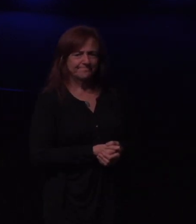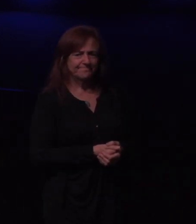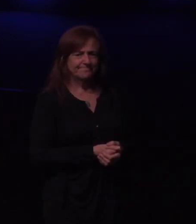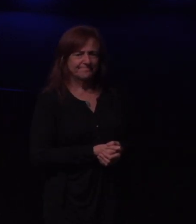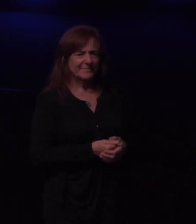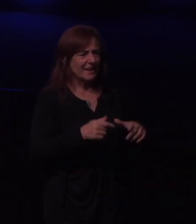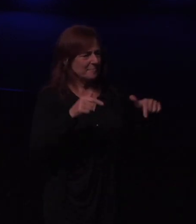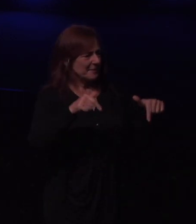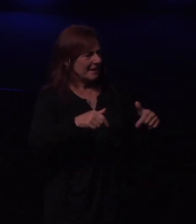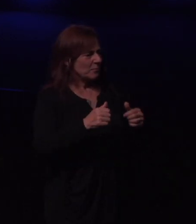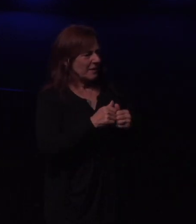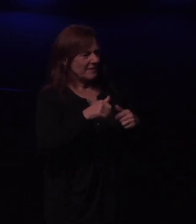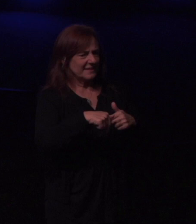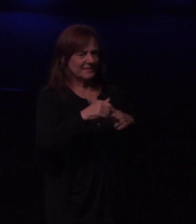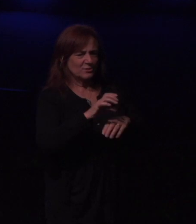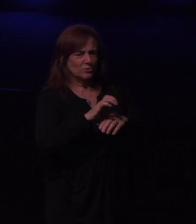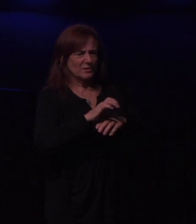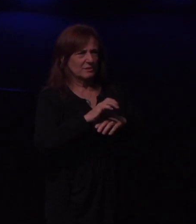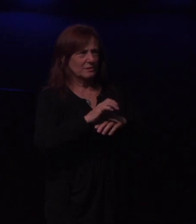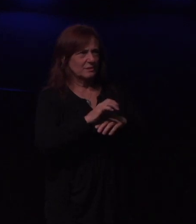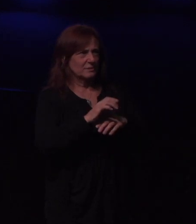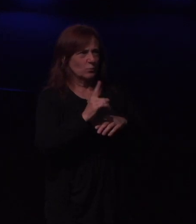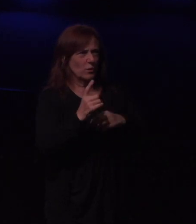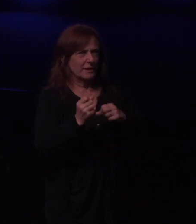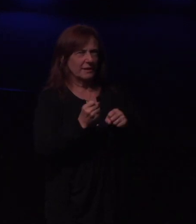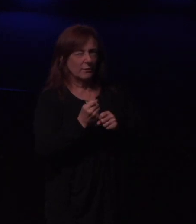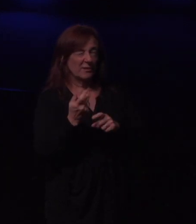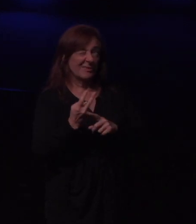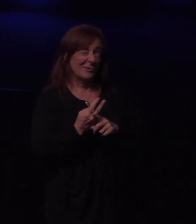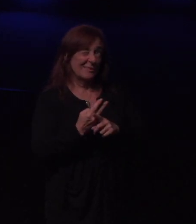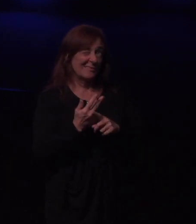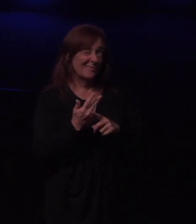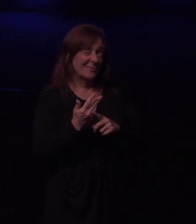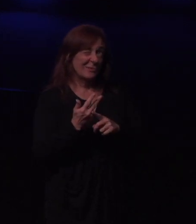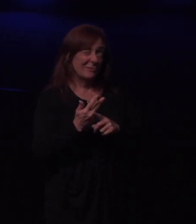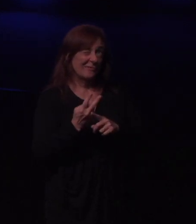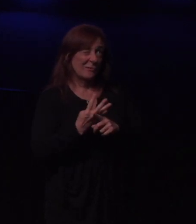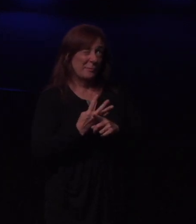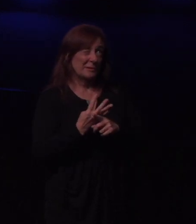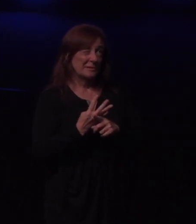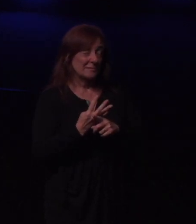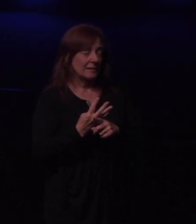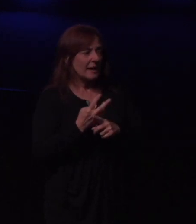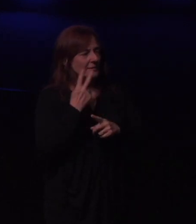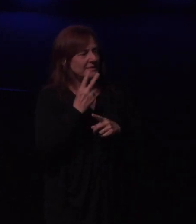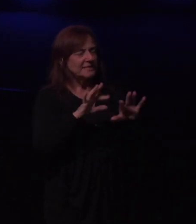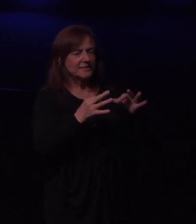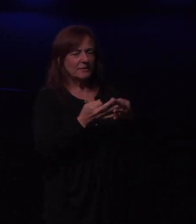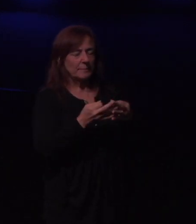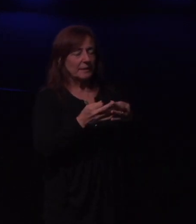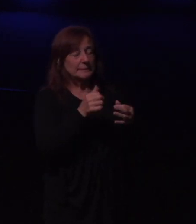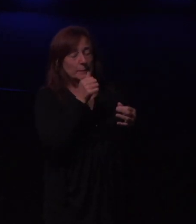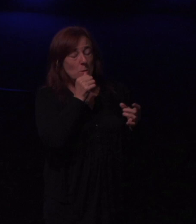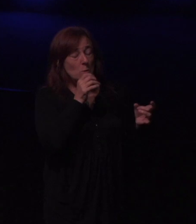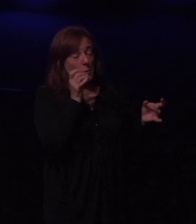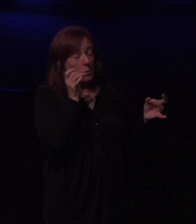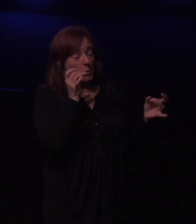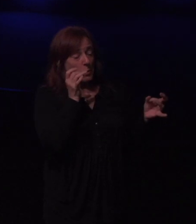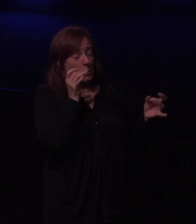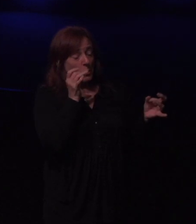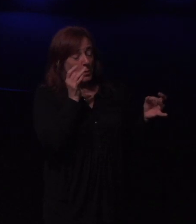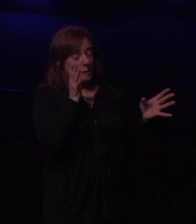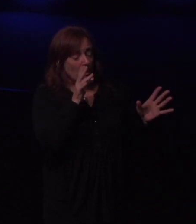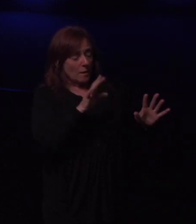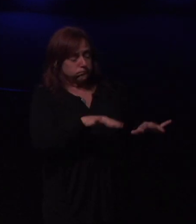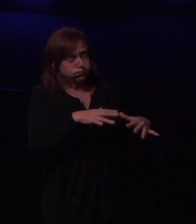I've been with this church for about a year and 3 or 4 months now, and I've gotten to watch some families walk through some major stuff, and I've had